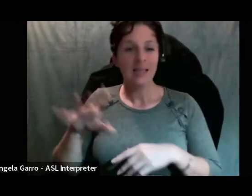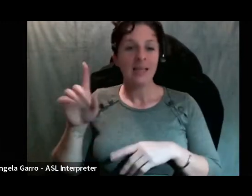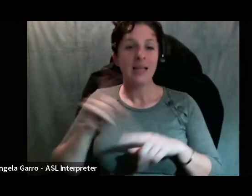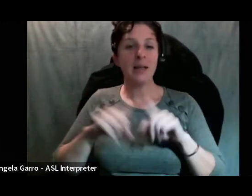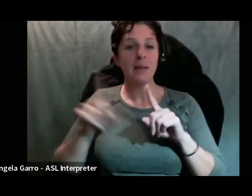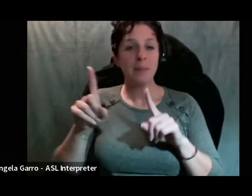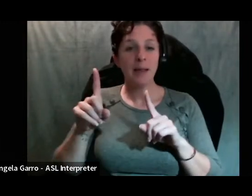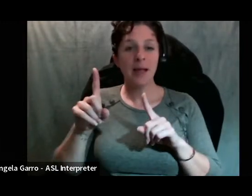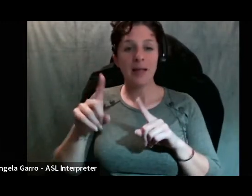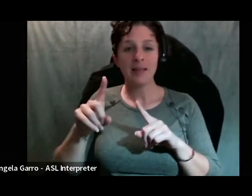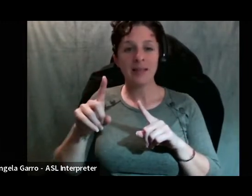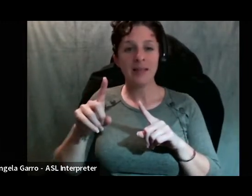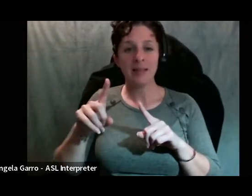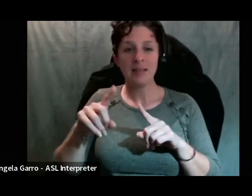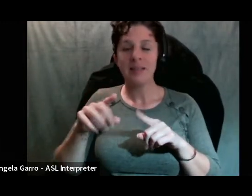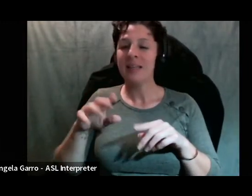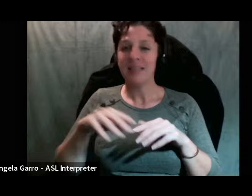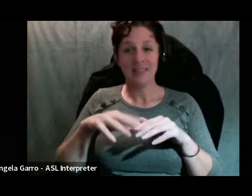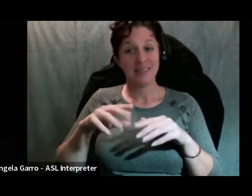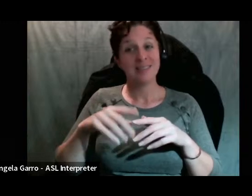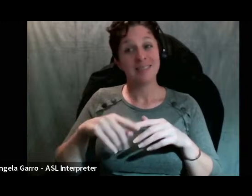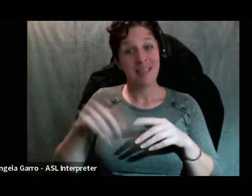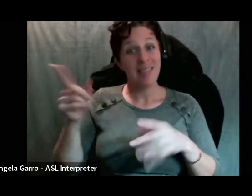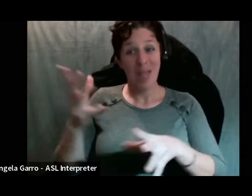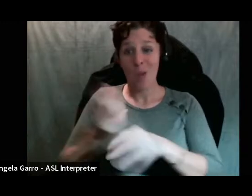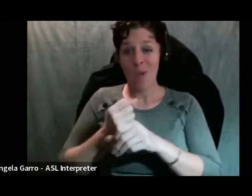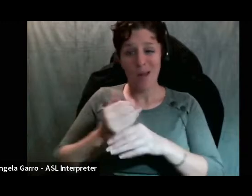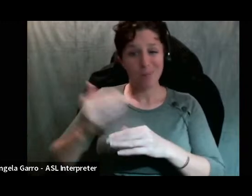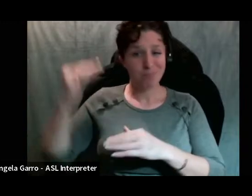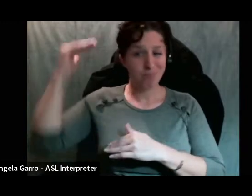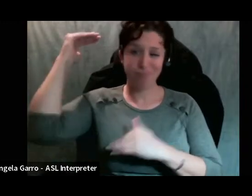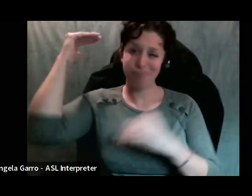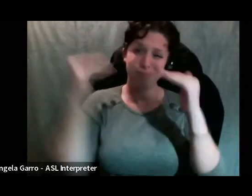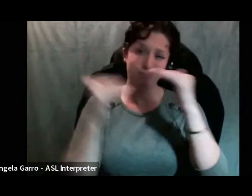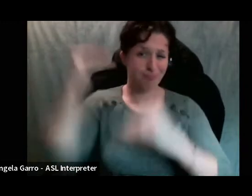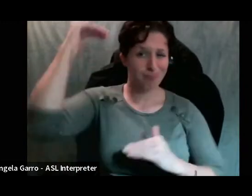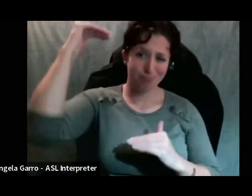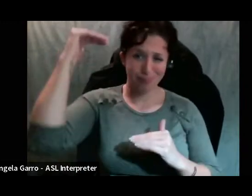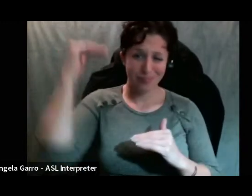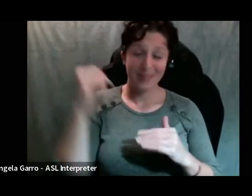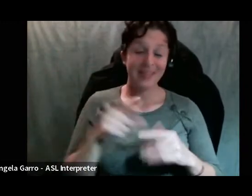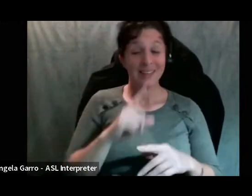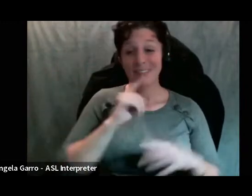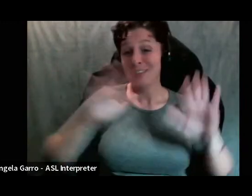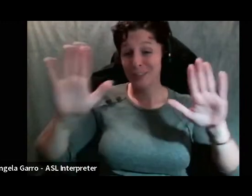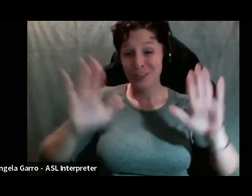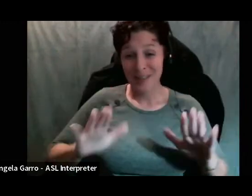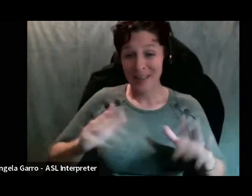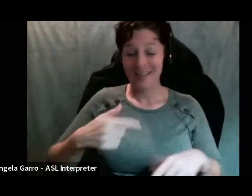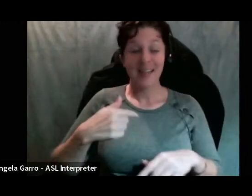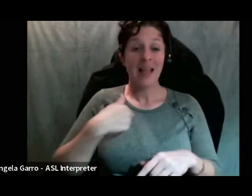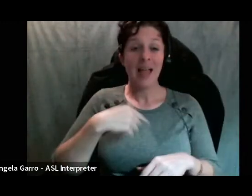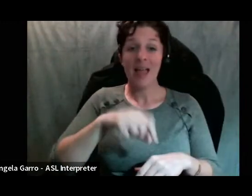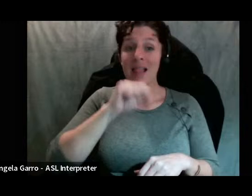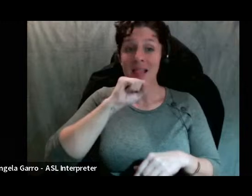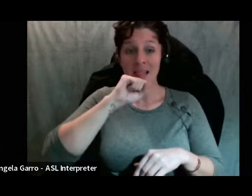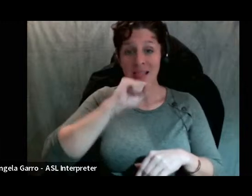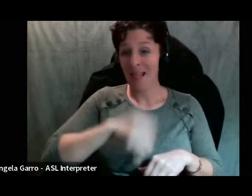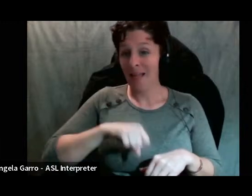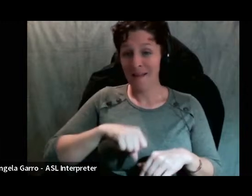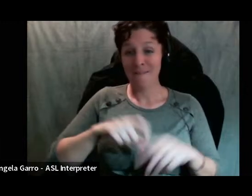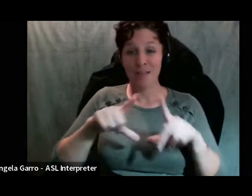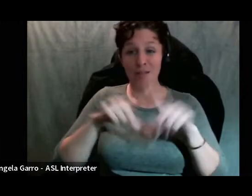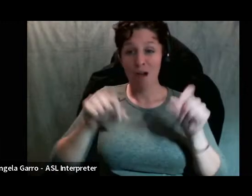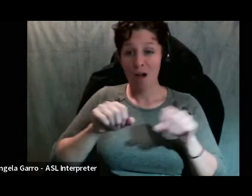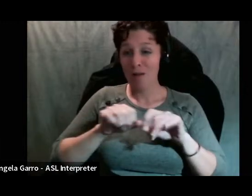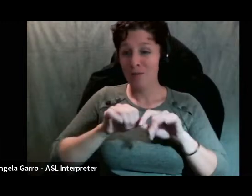It's a landslide, I would say, is what they won by. And it's great. And I love that the cards are put out